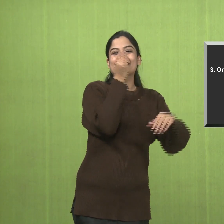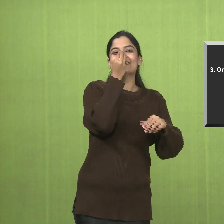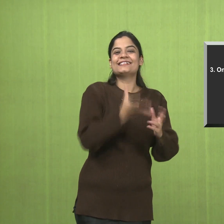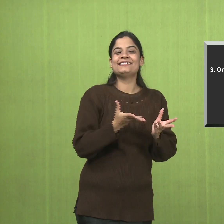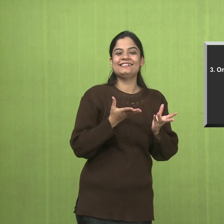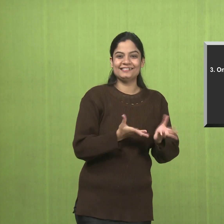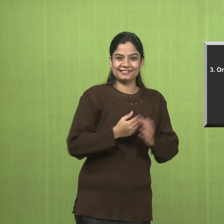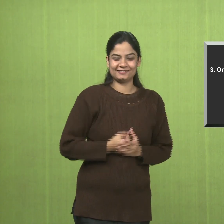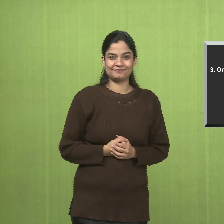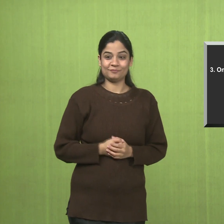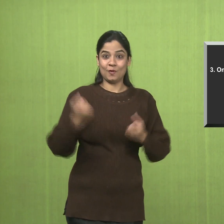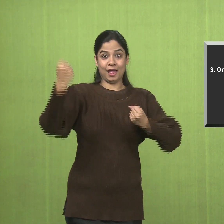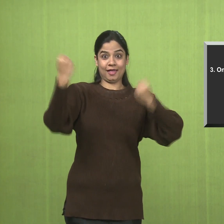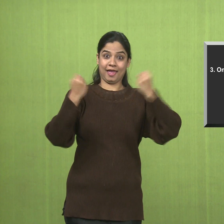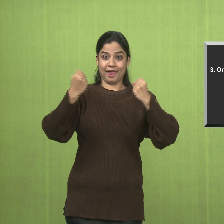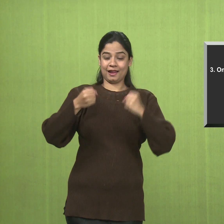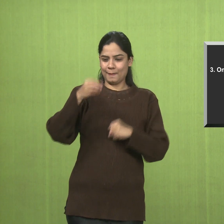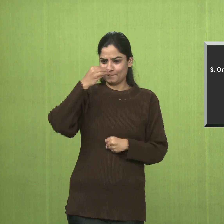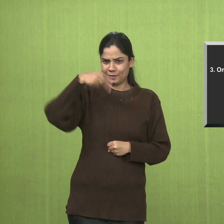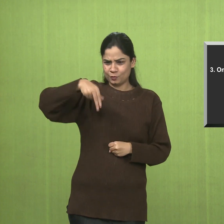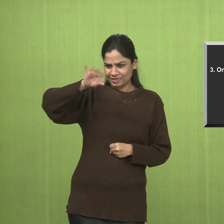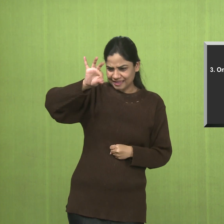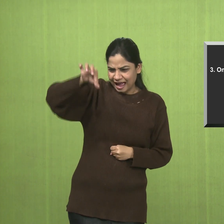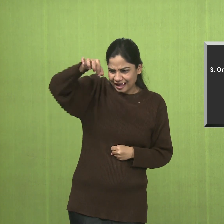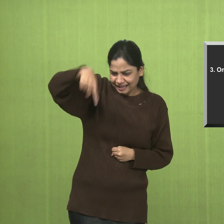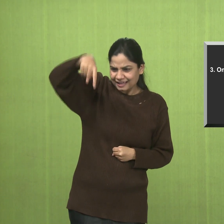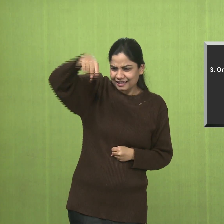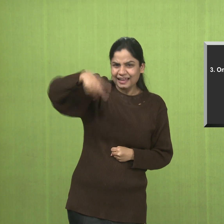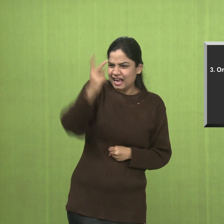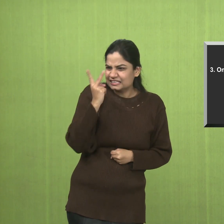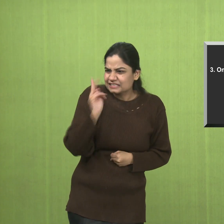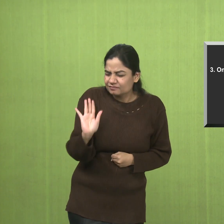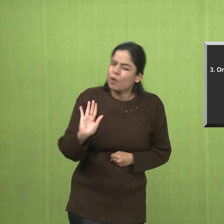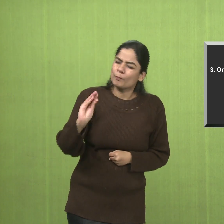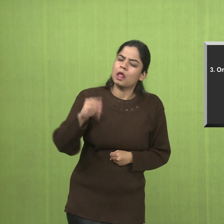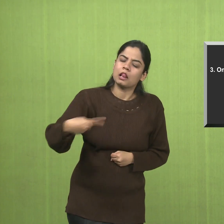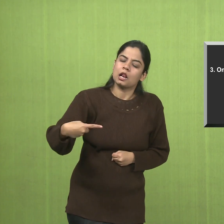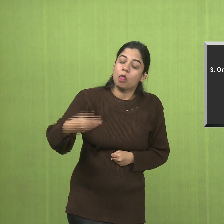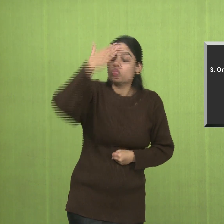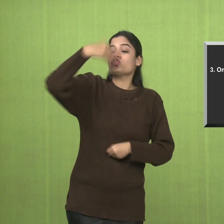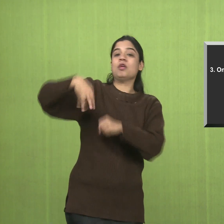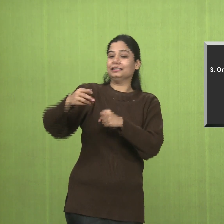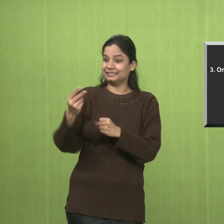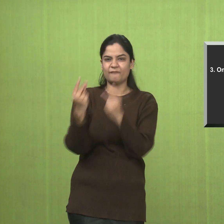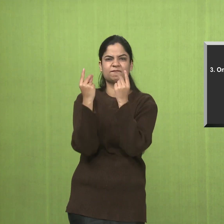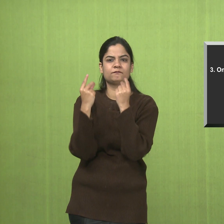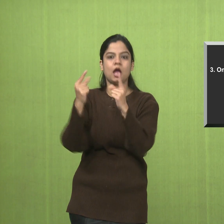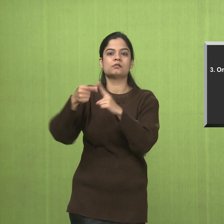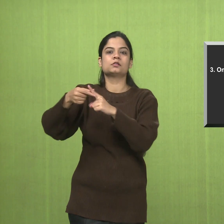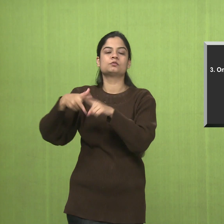than having to use one person using one car. When you see that if diesel is leaking from your car, get